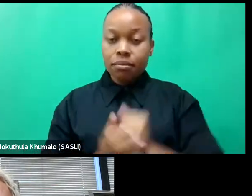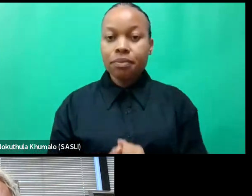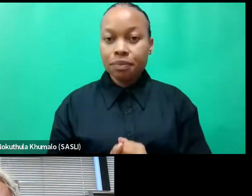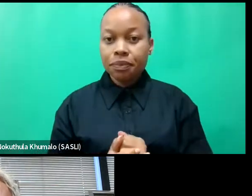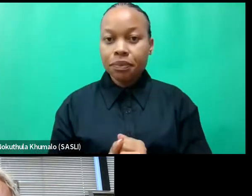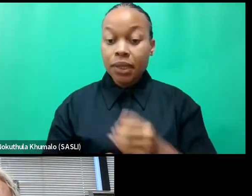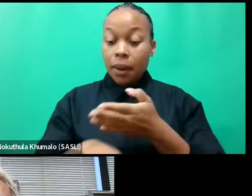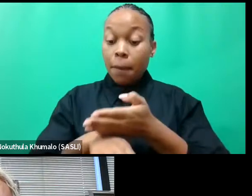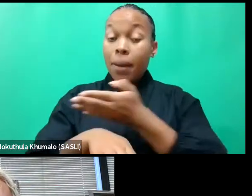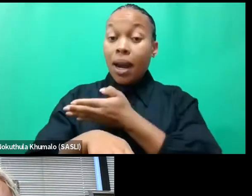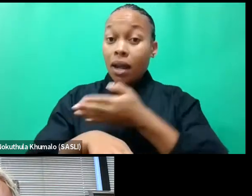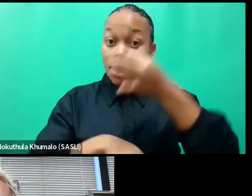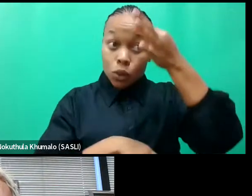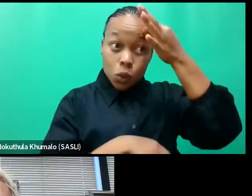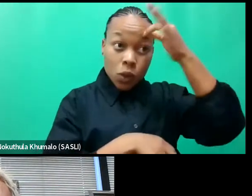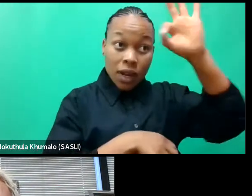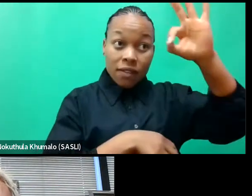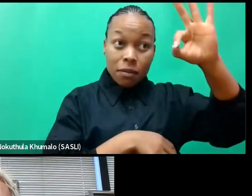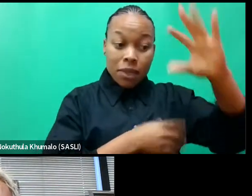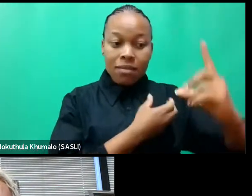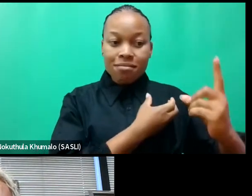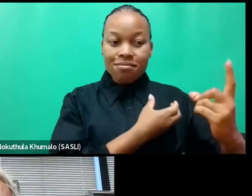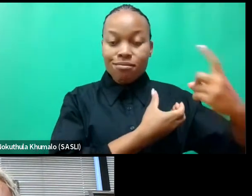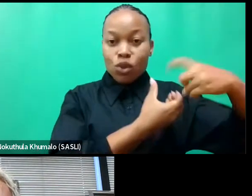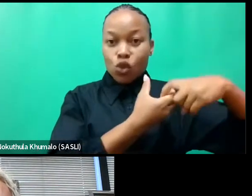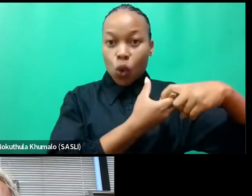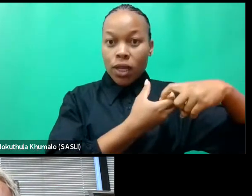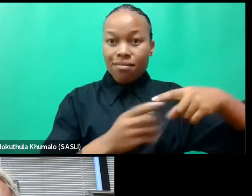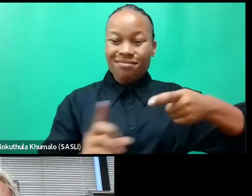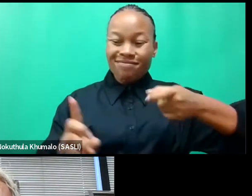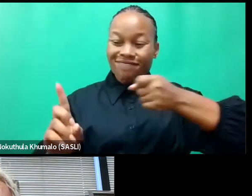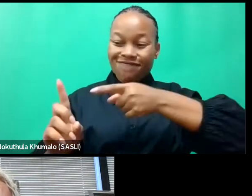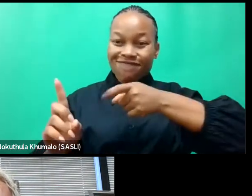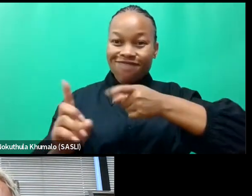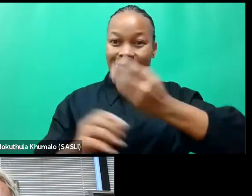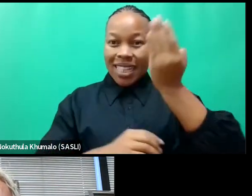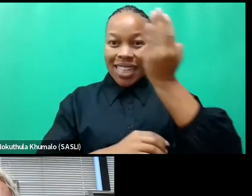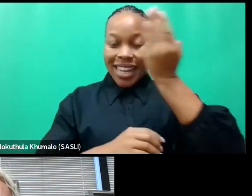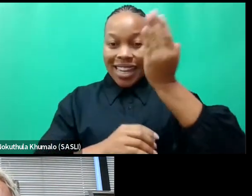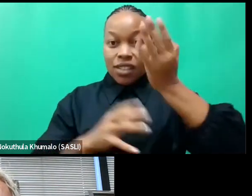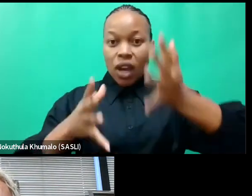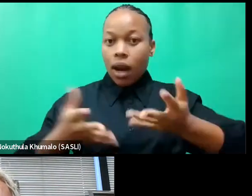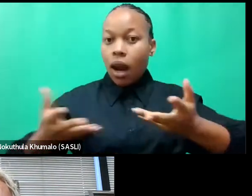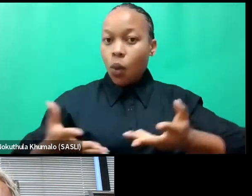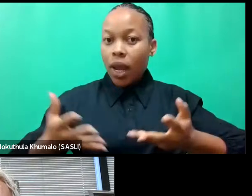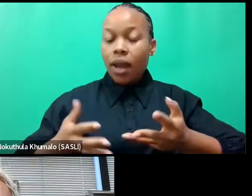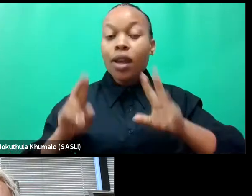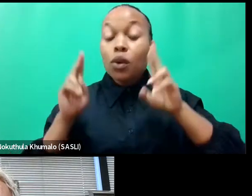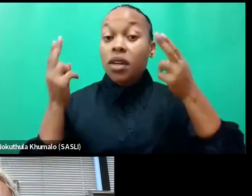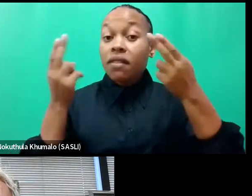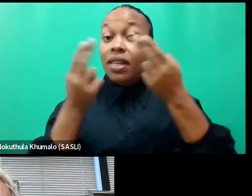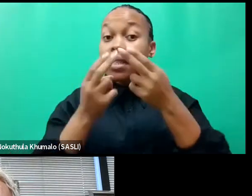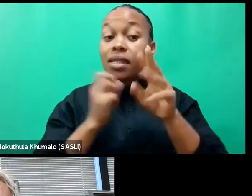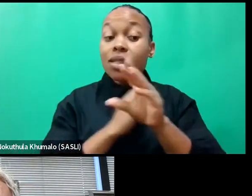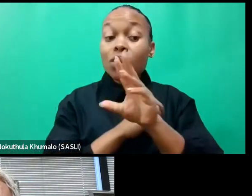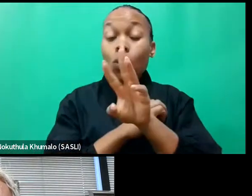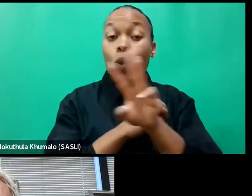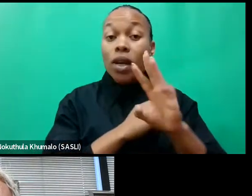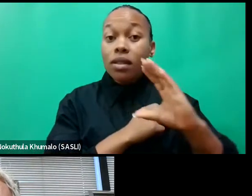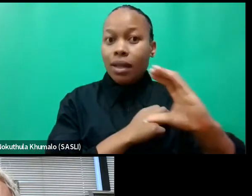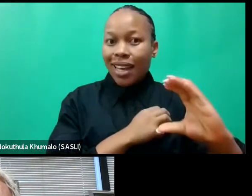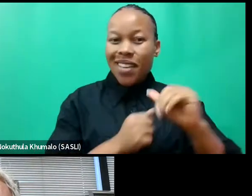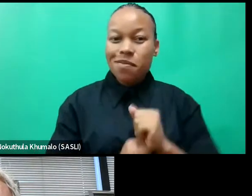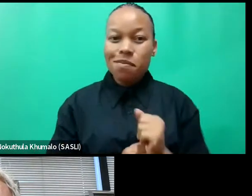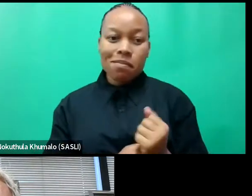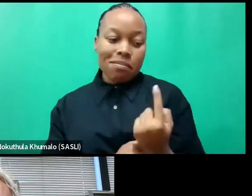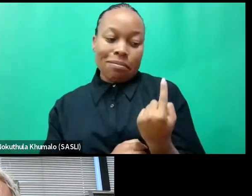was a lecturer at the University of Western Cape. He was recently awarded an extraordinary